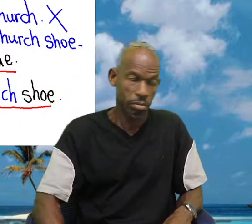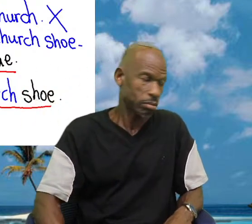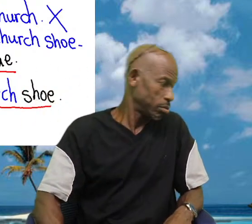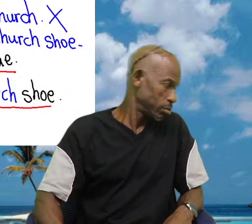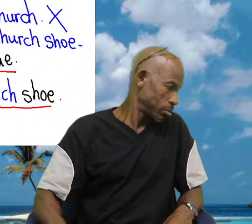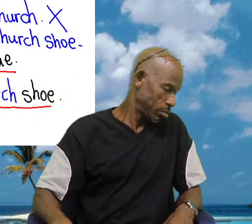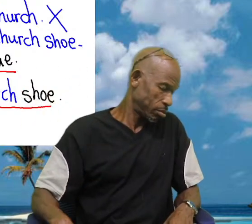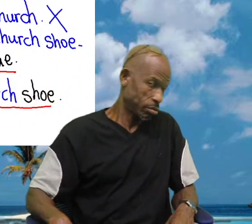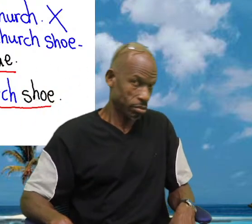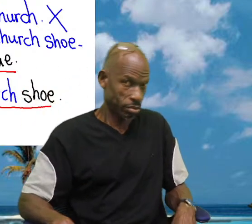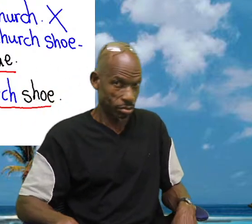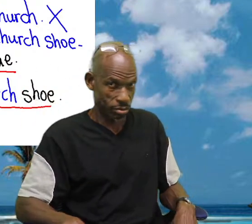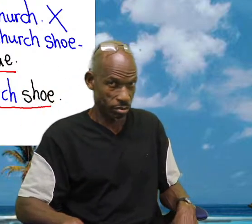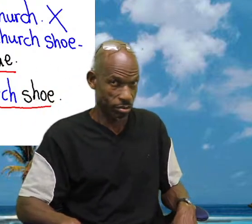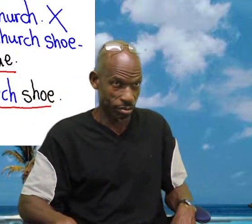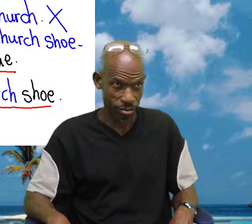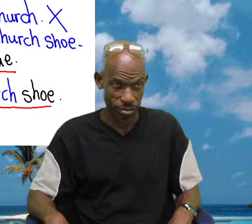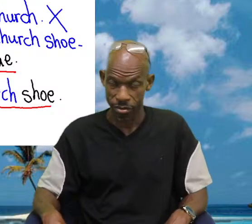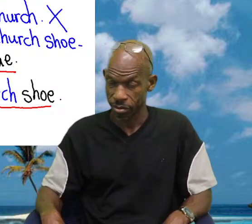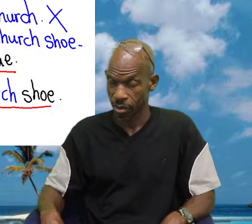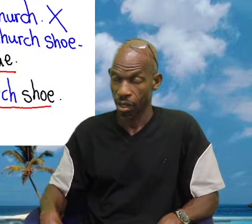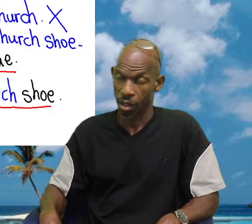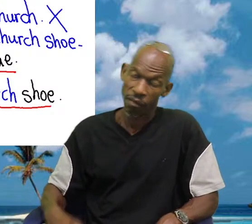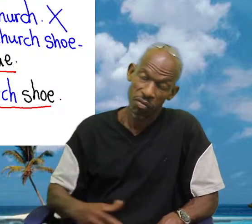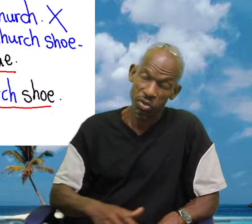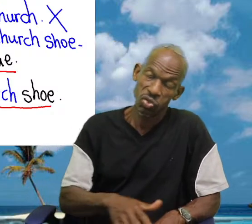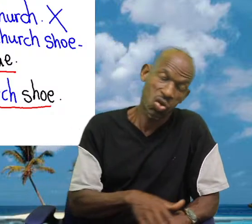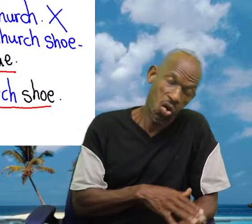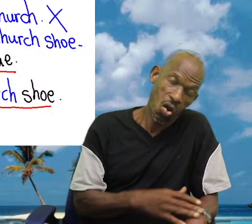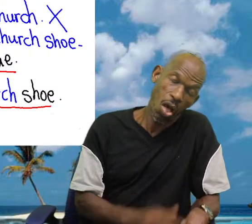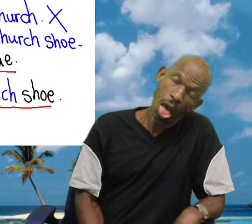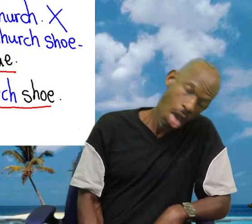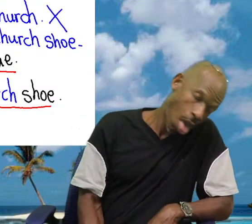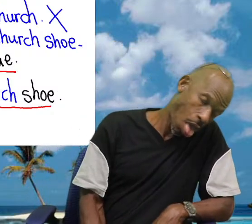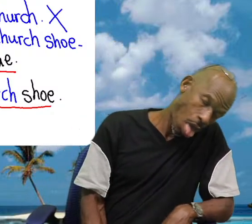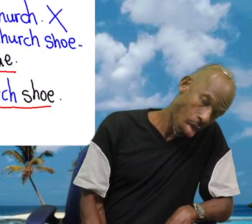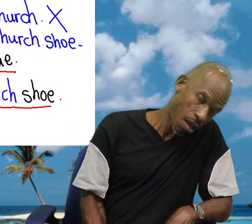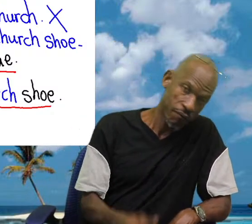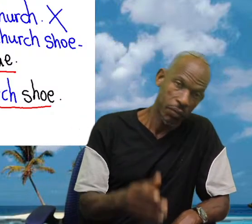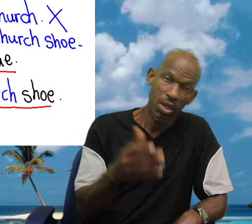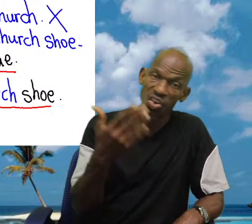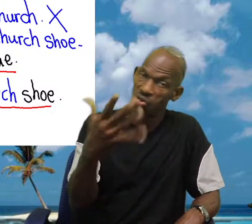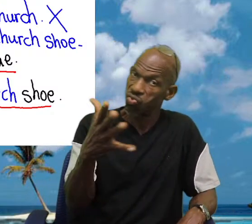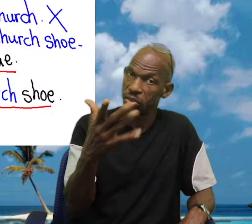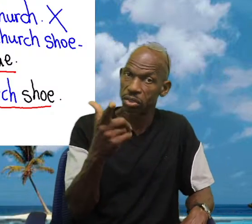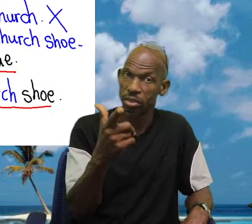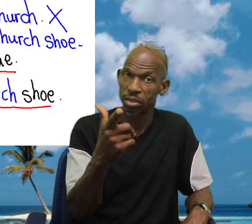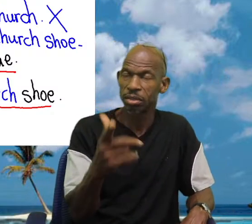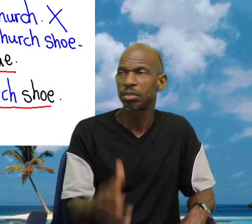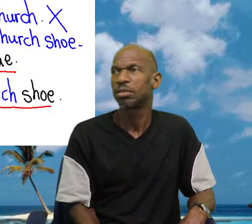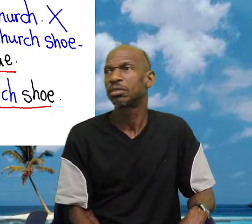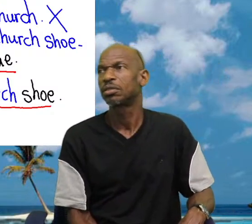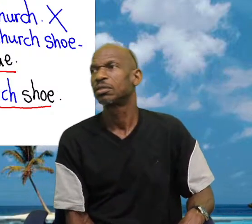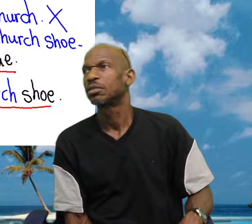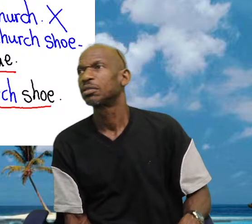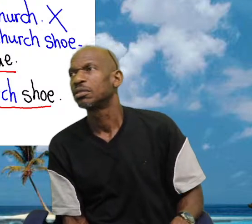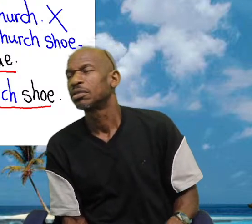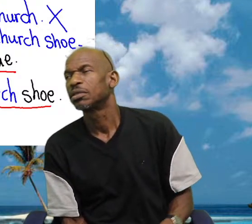I hope everybody copy what I have on the board and the explanation, right? So the correct thing